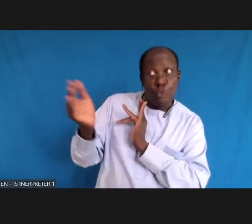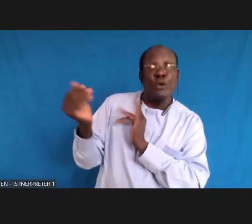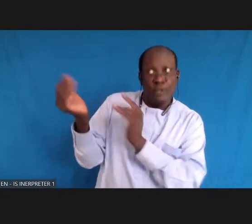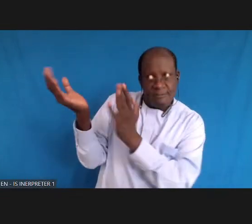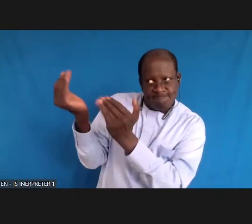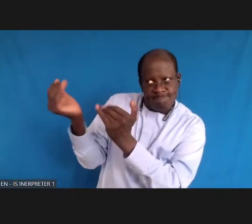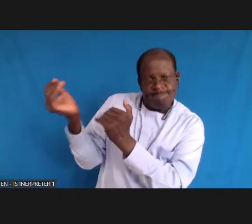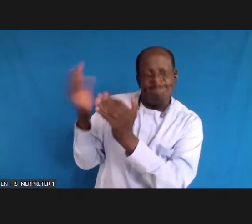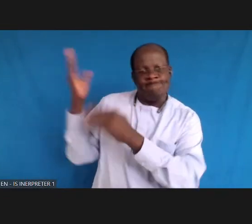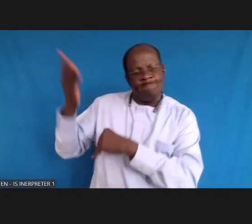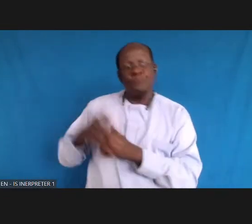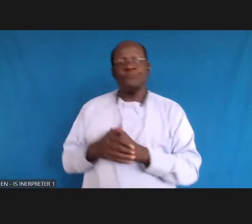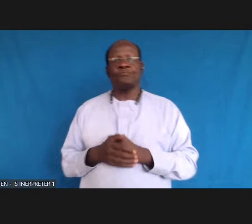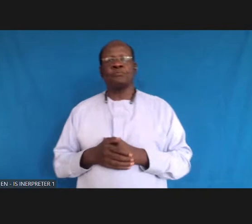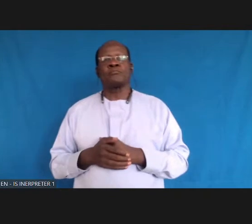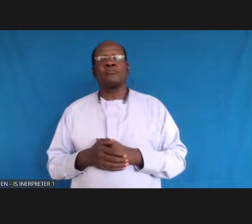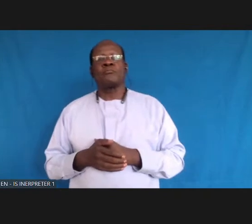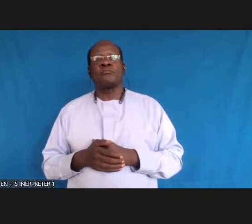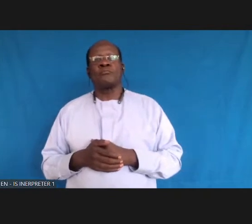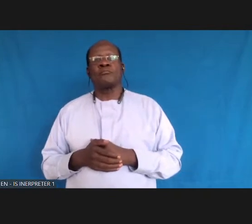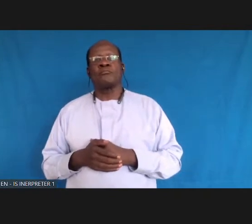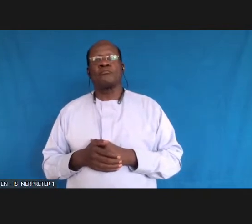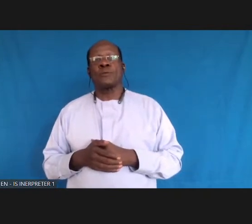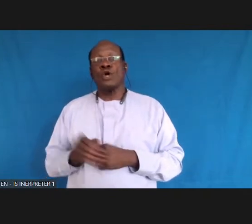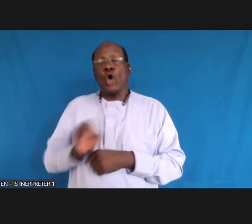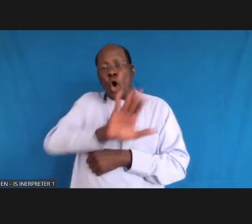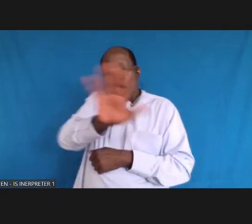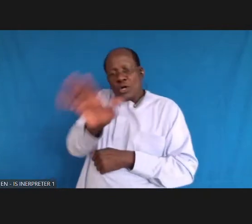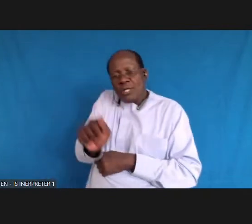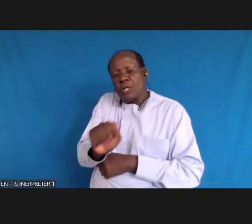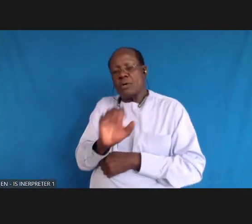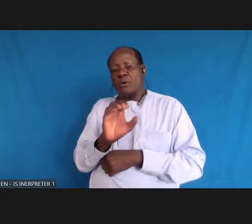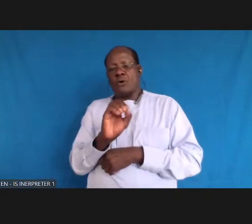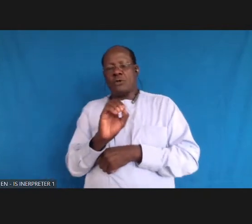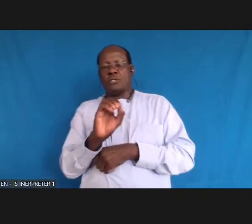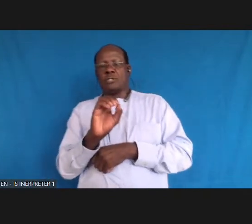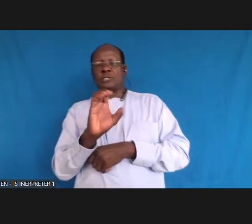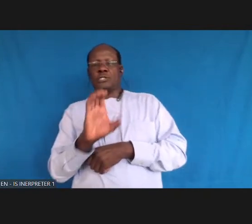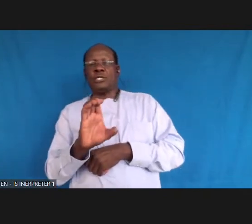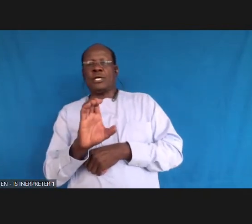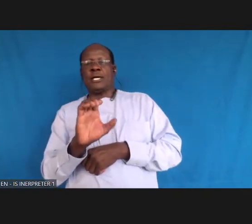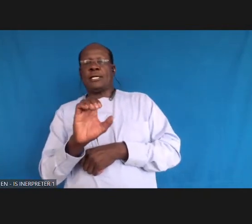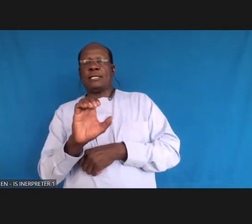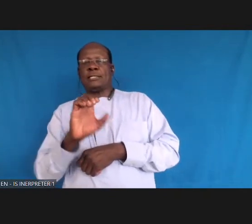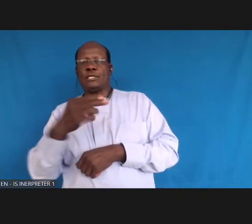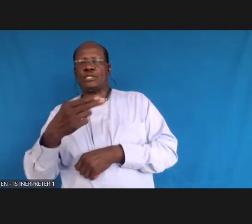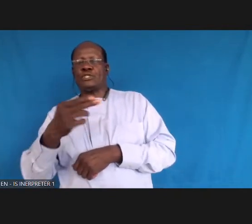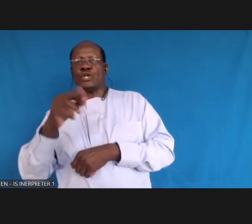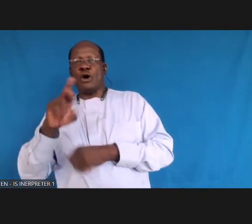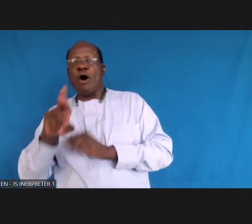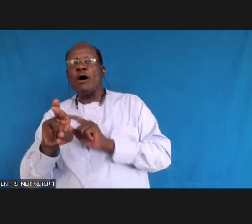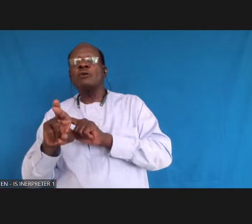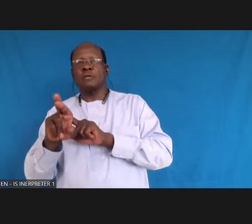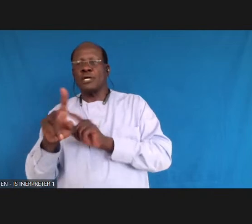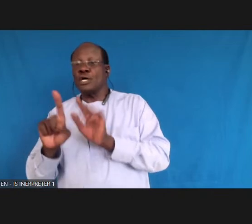Akpovo, Regional Representative of OCHR. Welcome, Mr. Marcel. And we